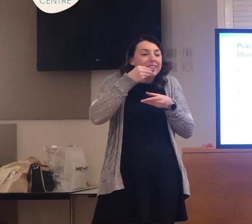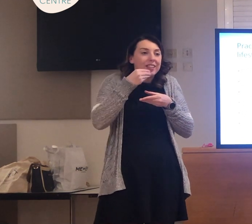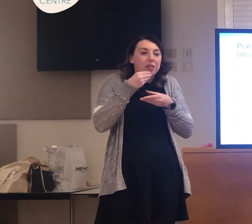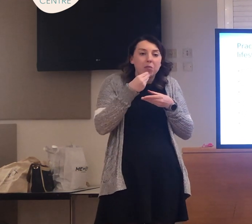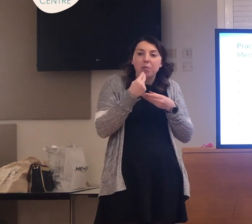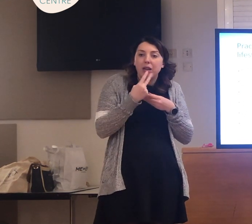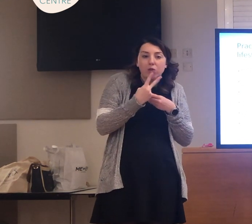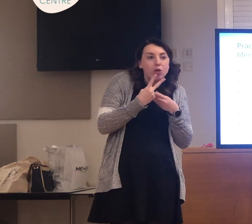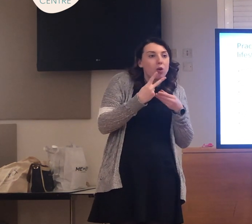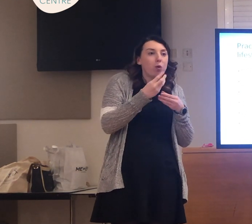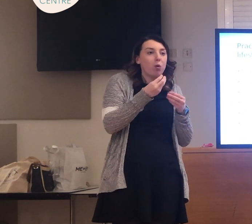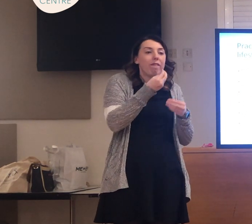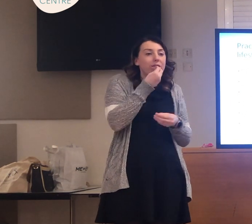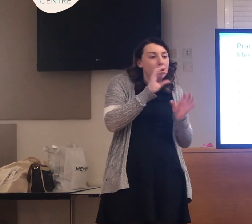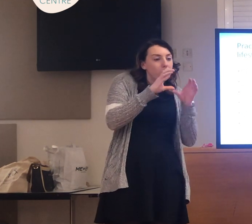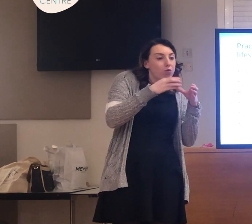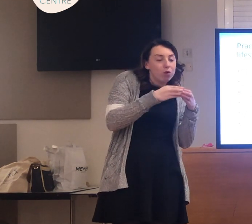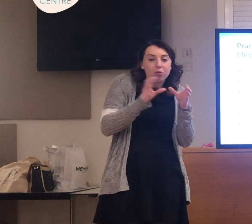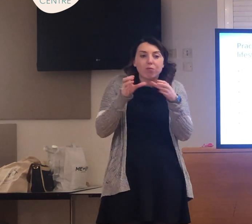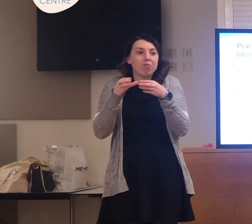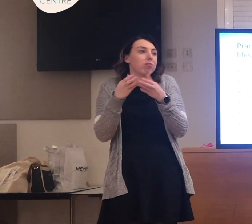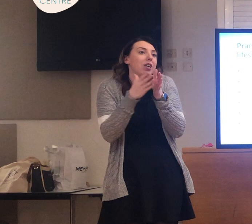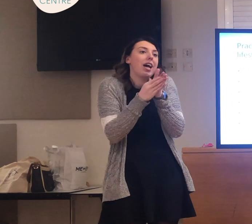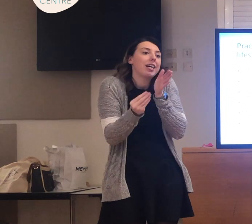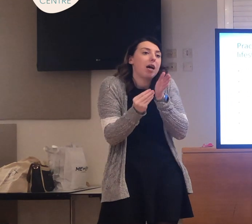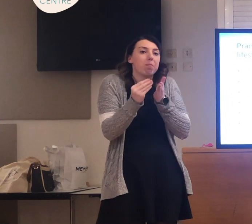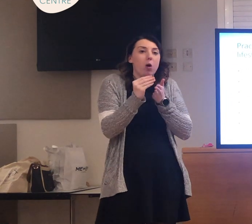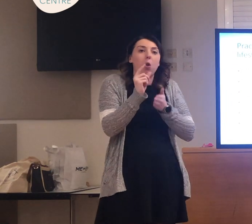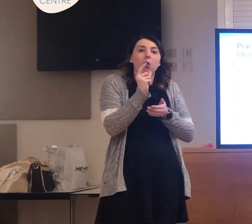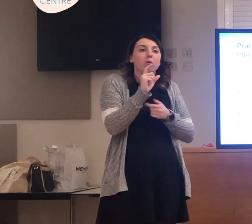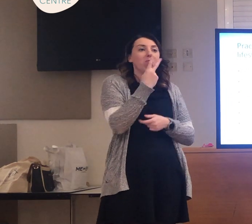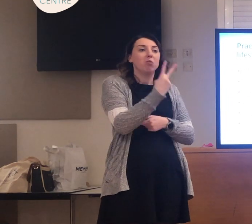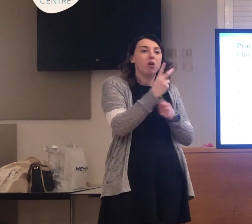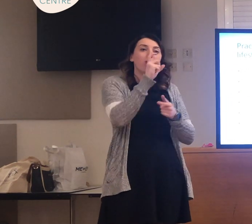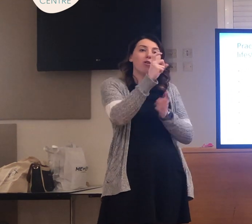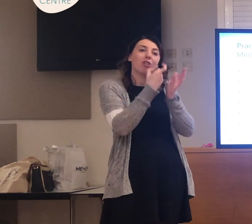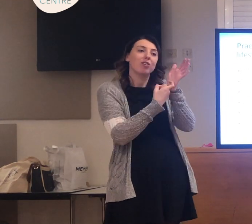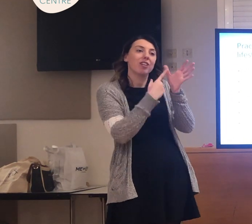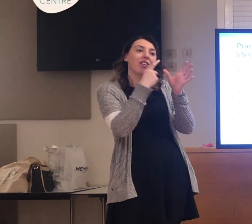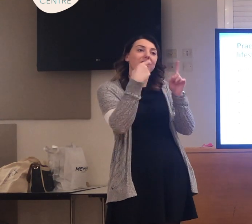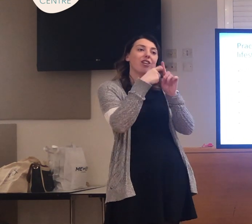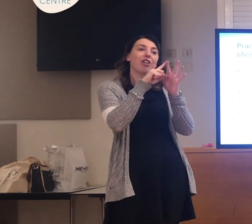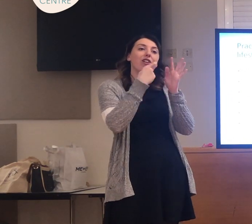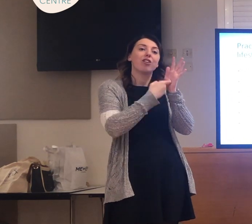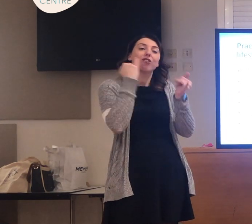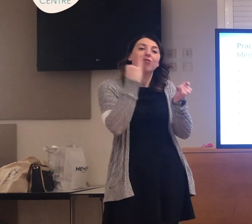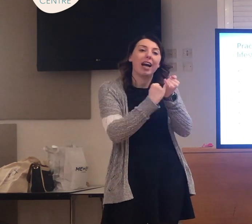2 food groups. So something like 2 crackers and a little Baby Bell